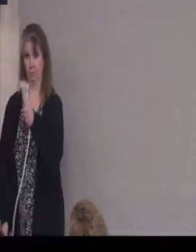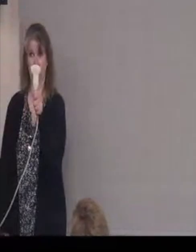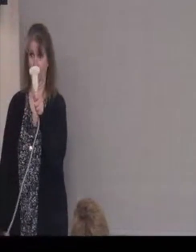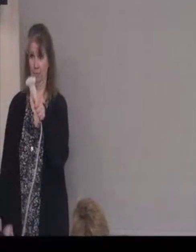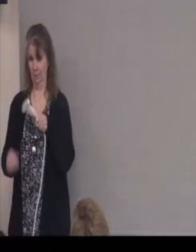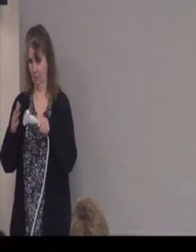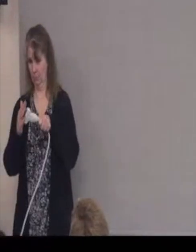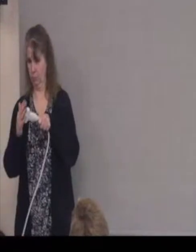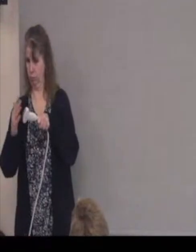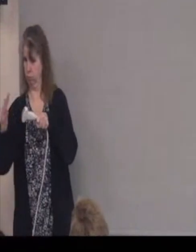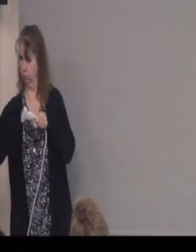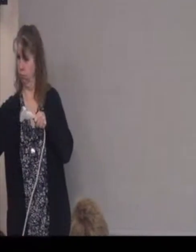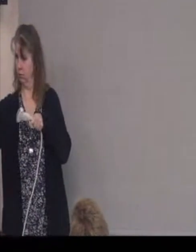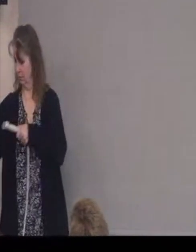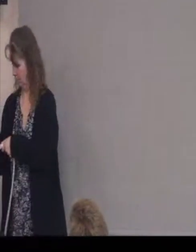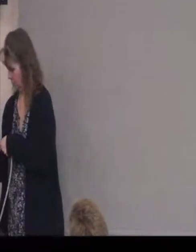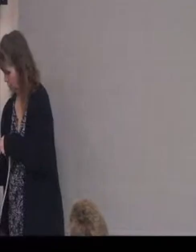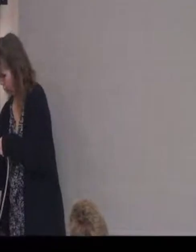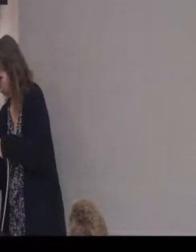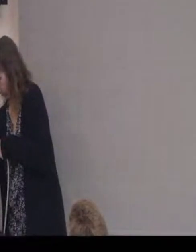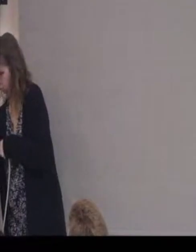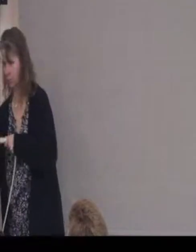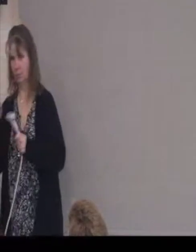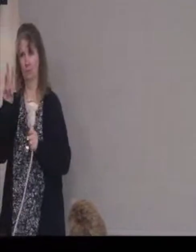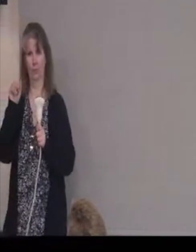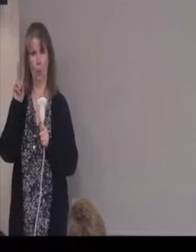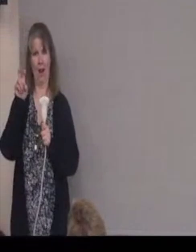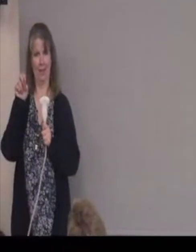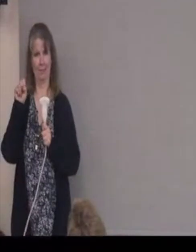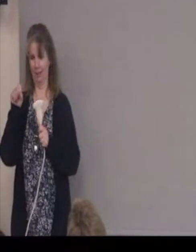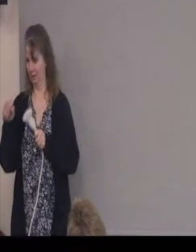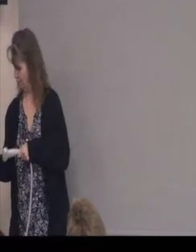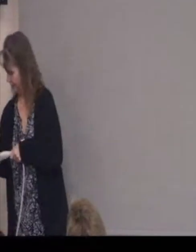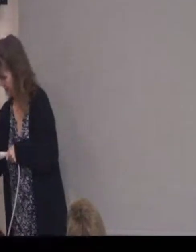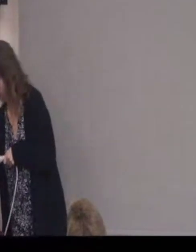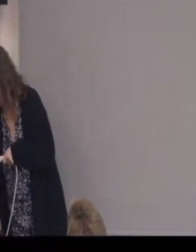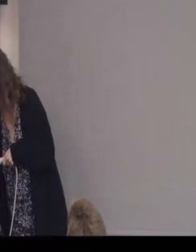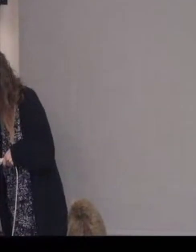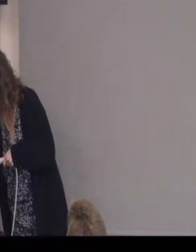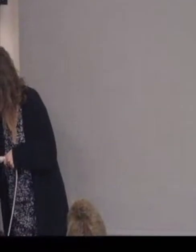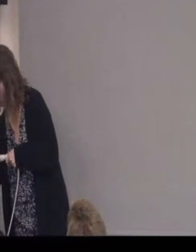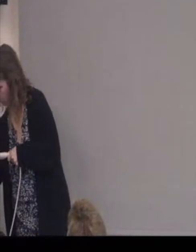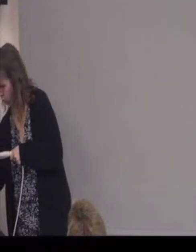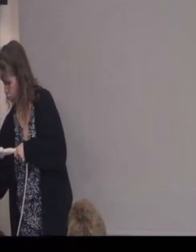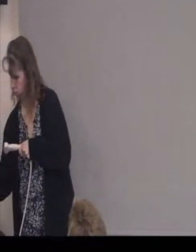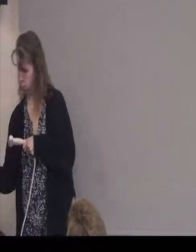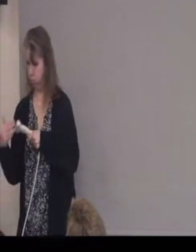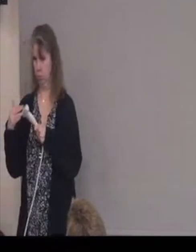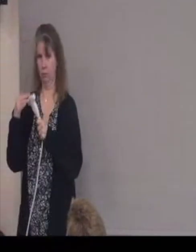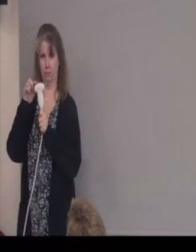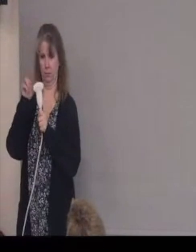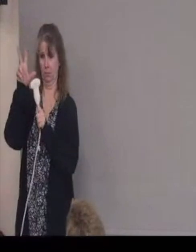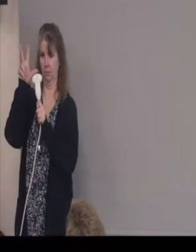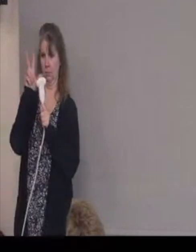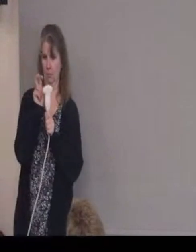So really, let me show you right here. This device emits wavelengths into the